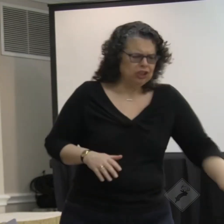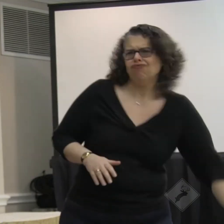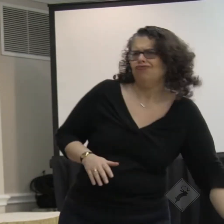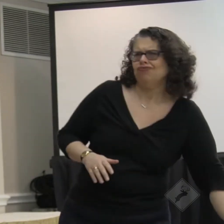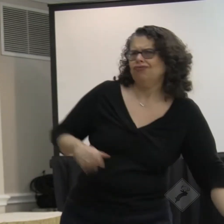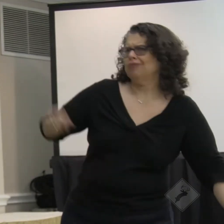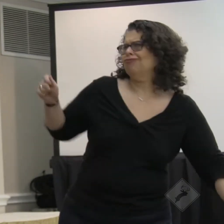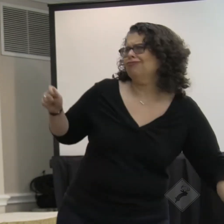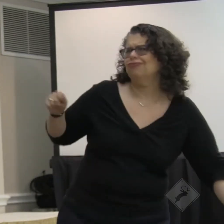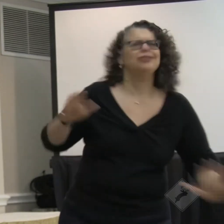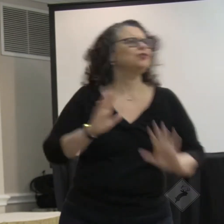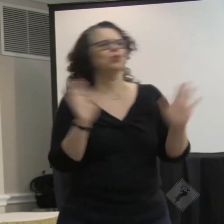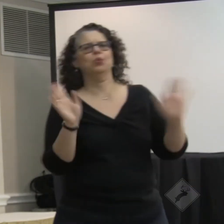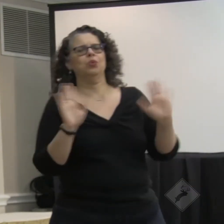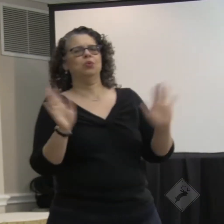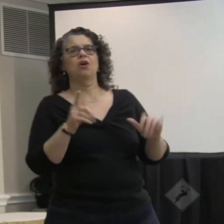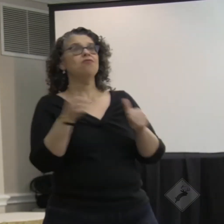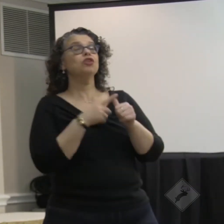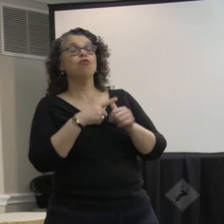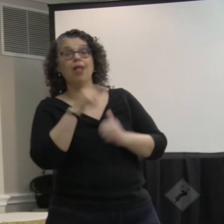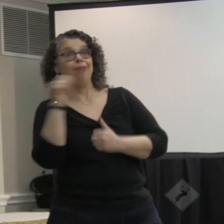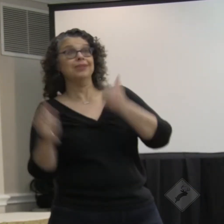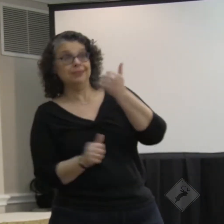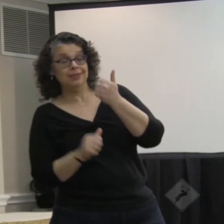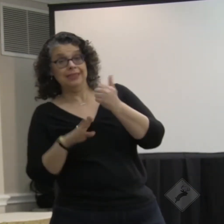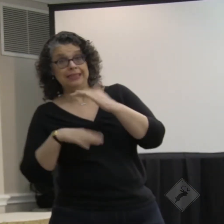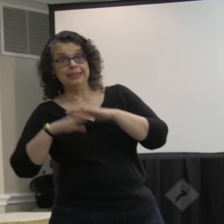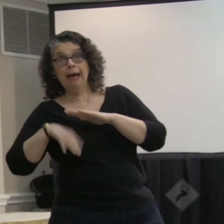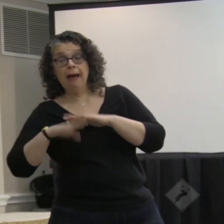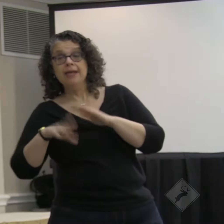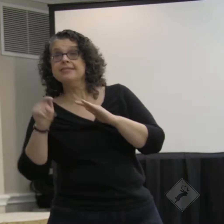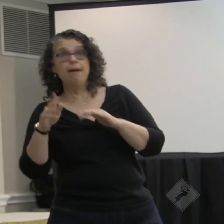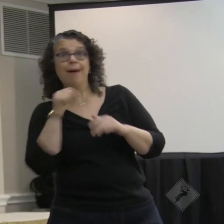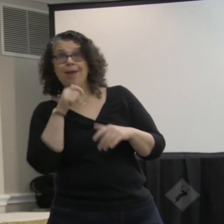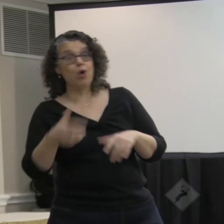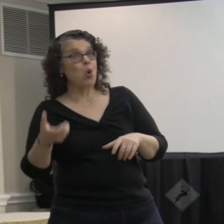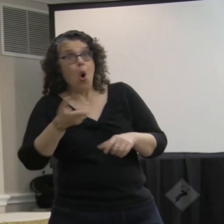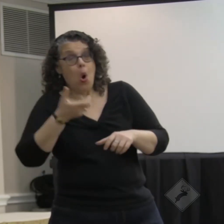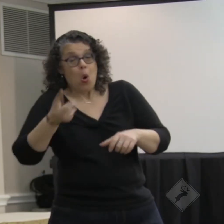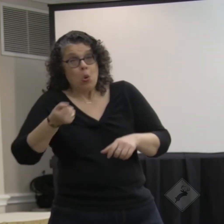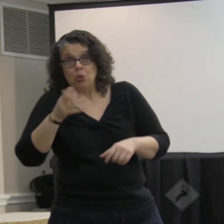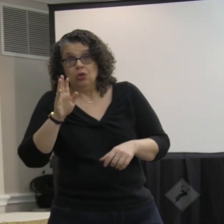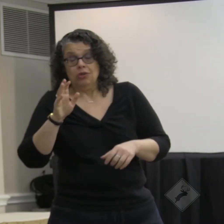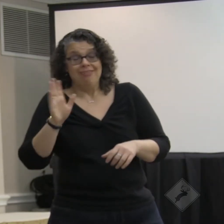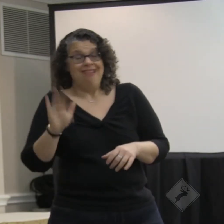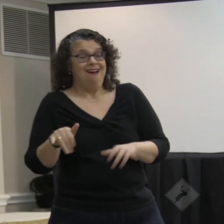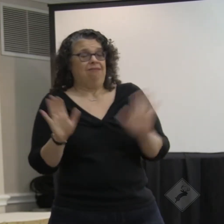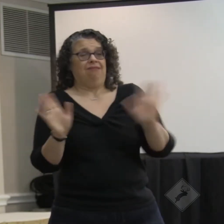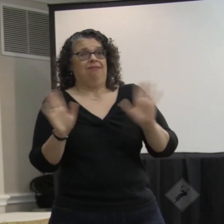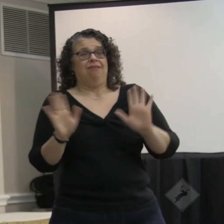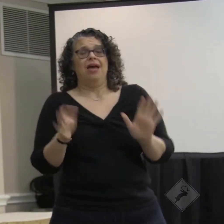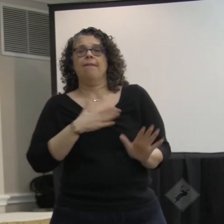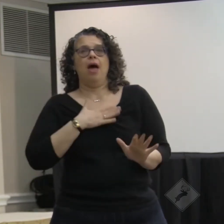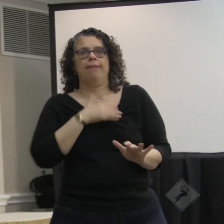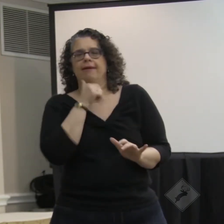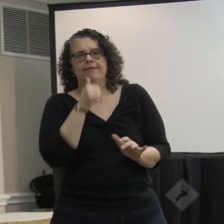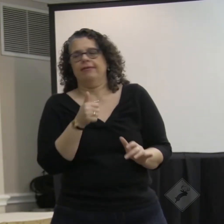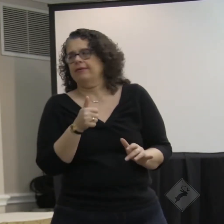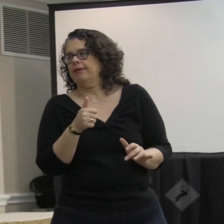no, first of all, I'm a sub. I'm not gonna hold a riding crop. And I'm so glad I didn't. I would